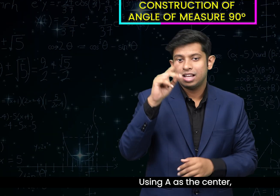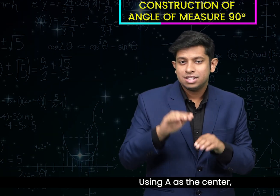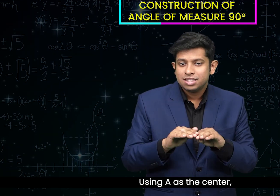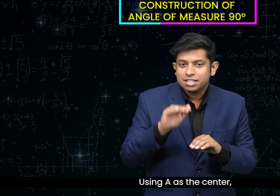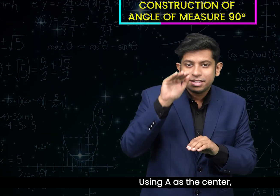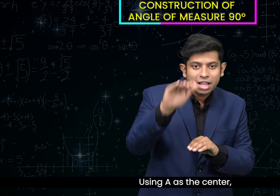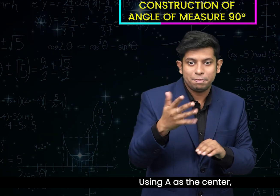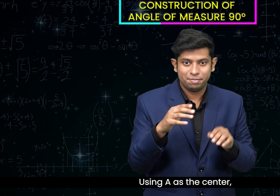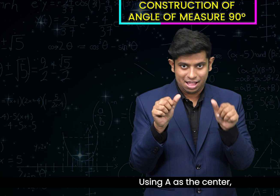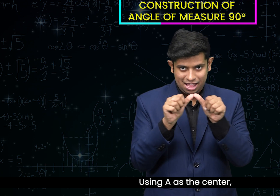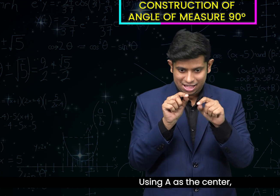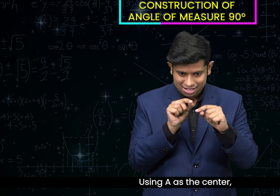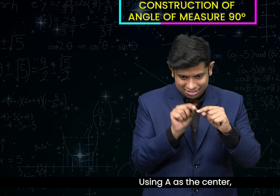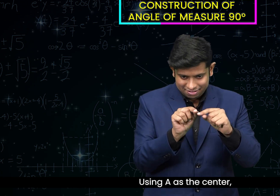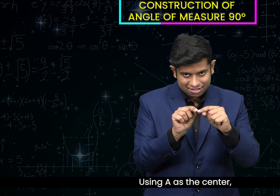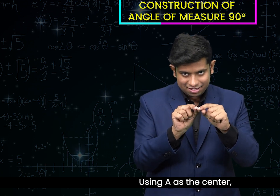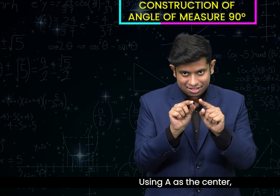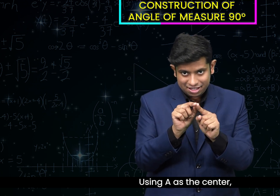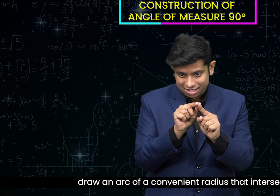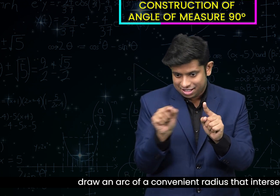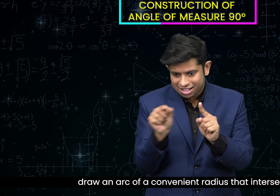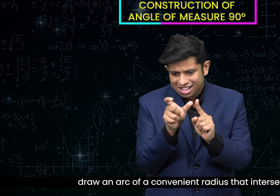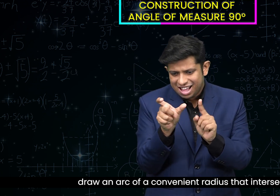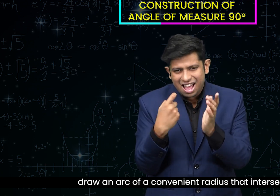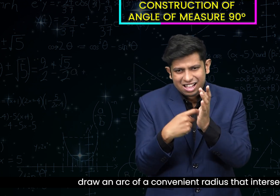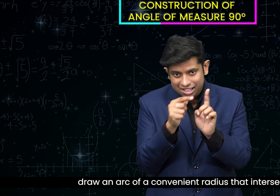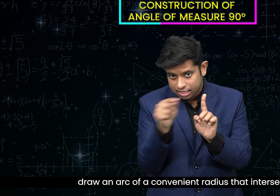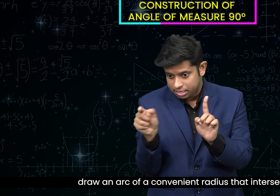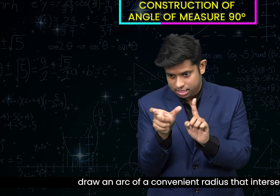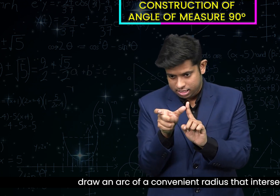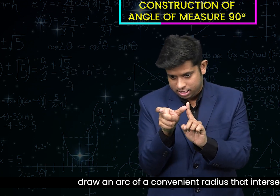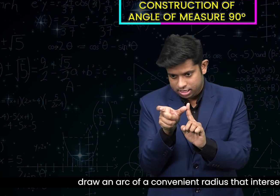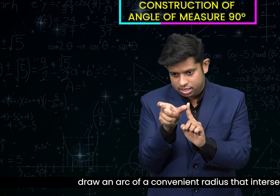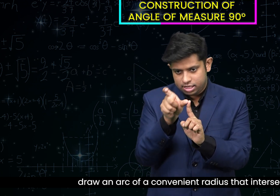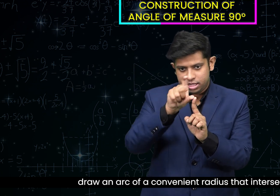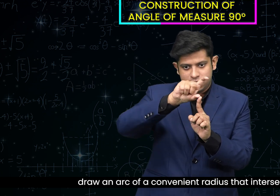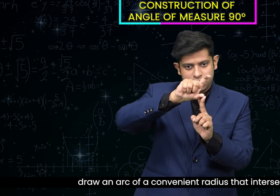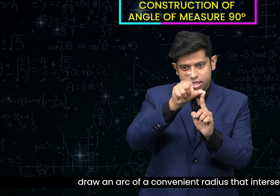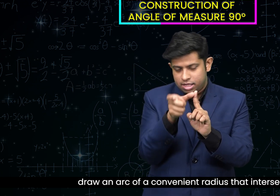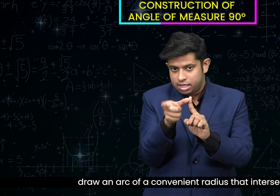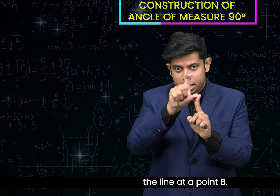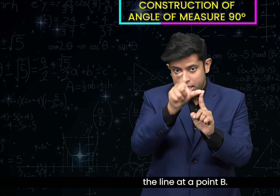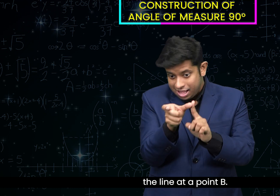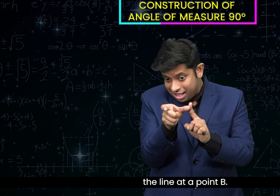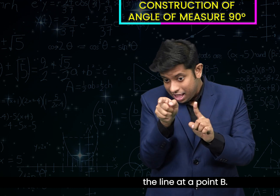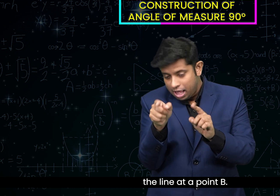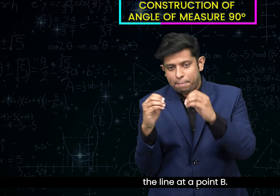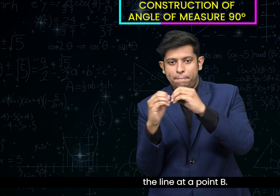Step 2. Using A as the center, draw an arc of a convenient radius that intersects the line at a point